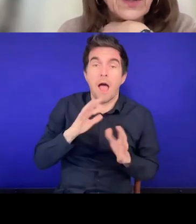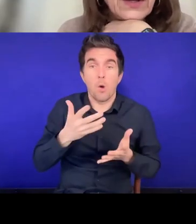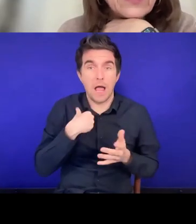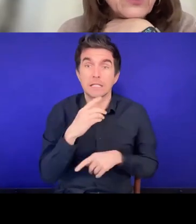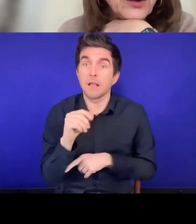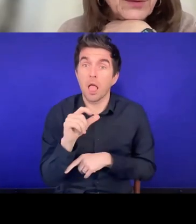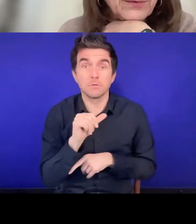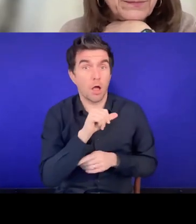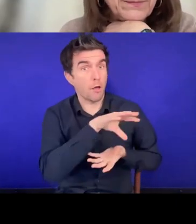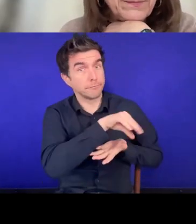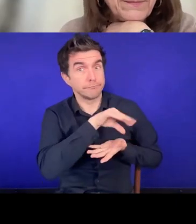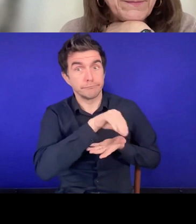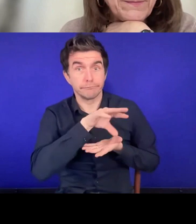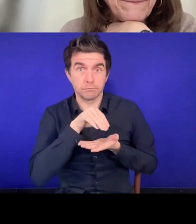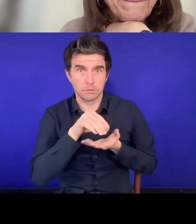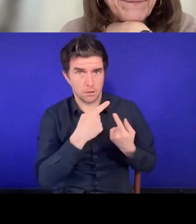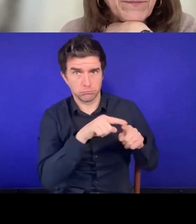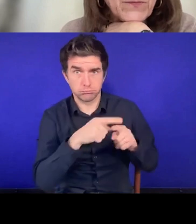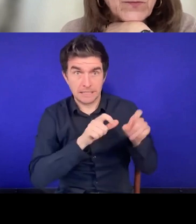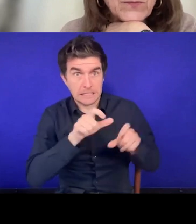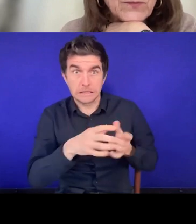Absolutely. Yes, Lauren.